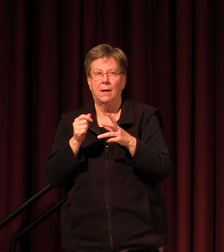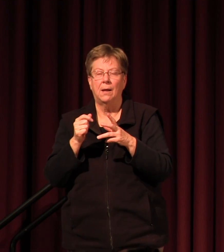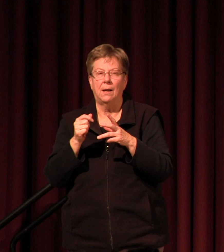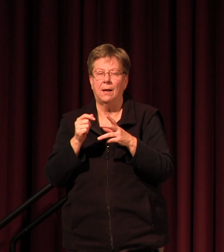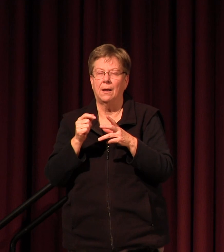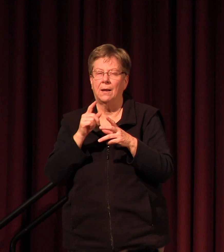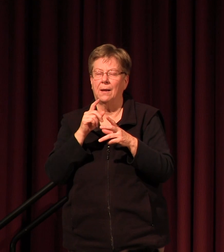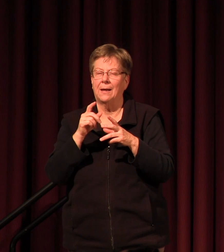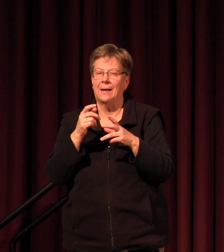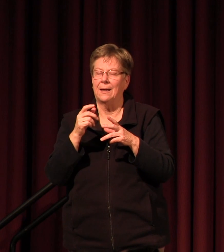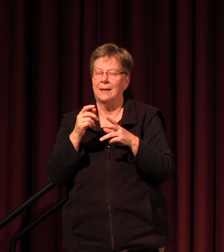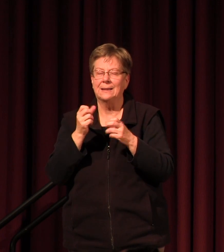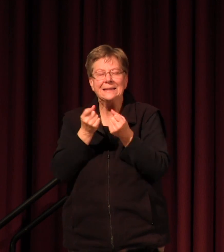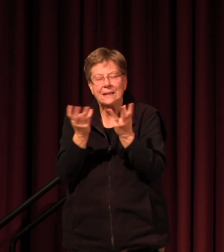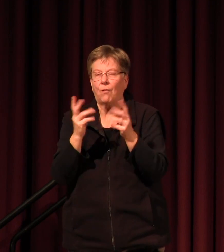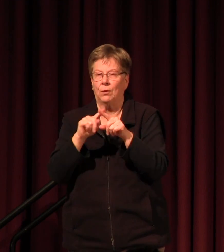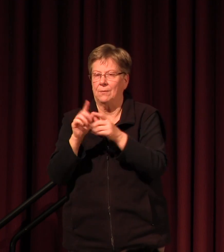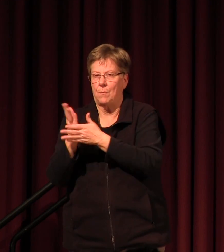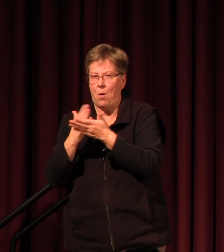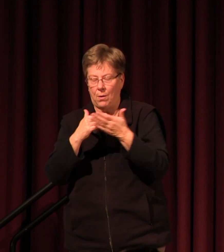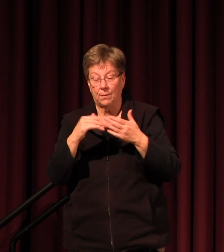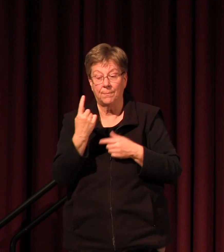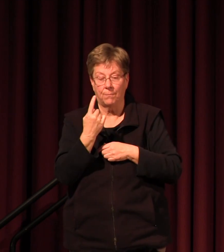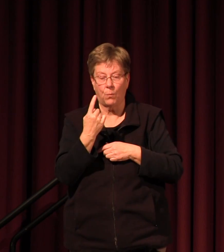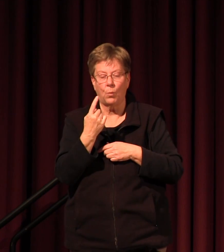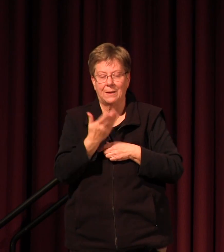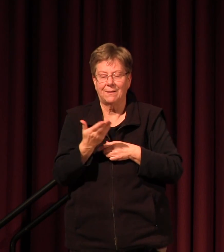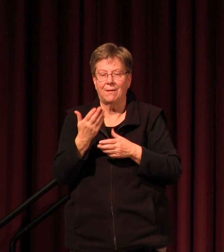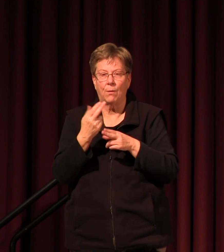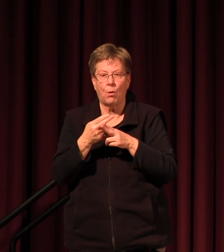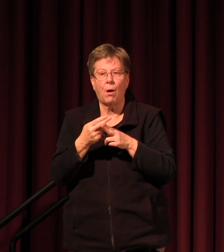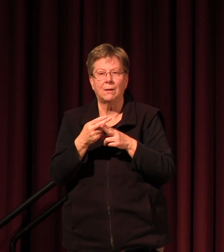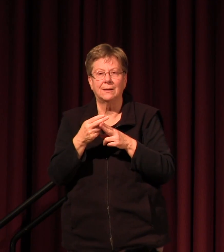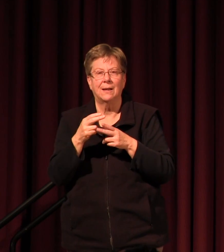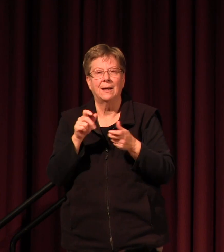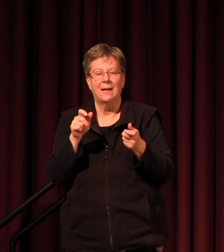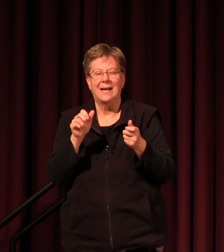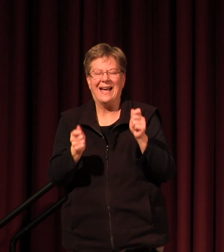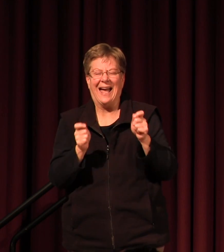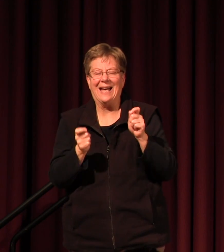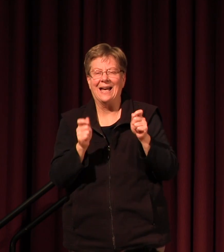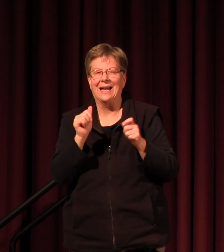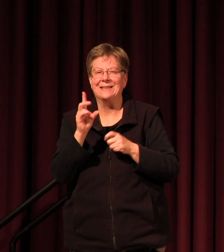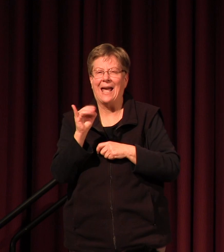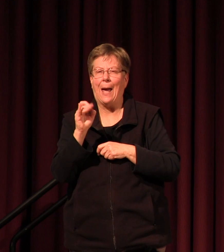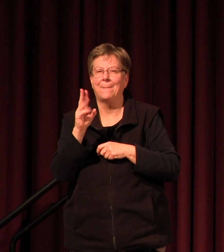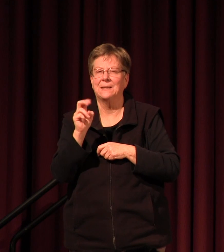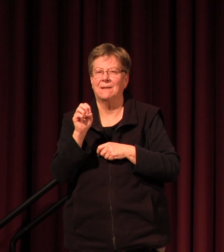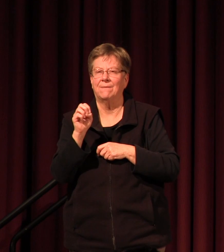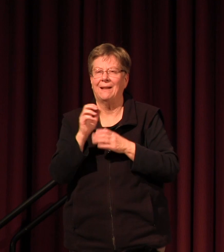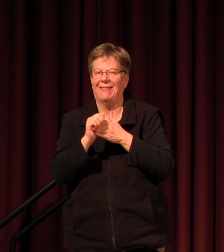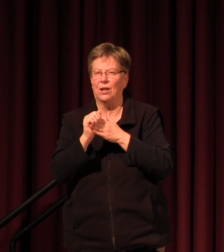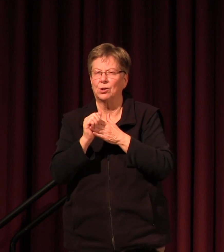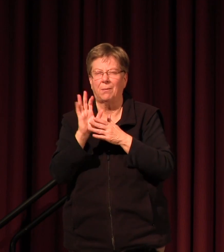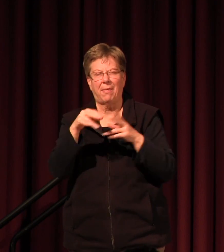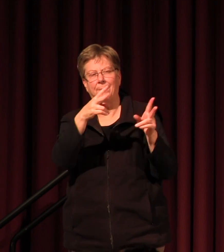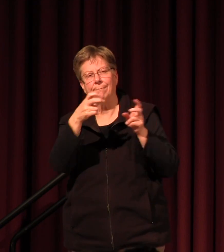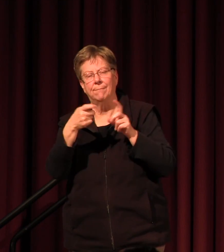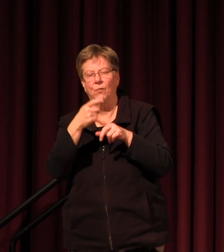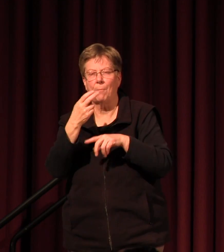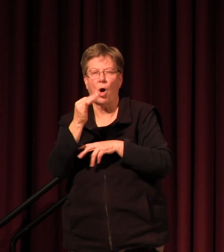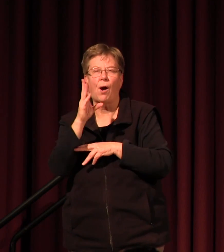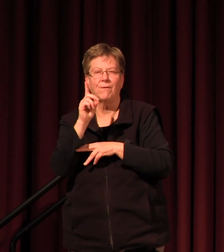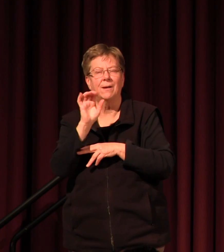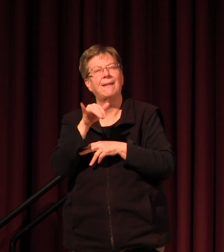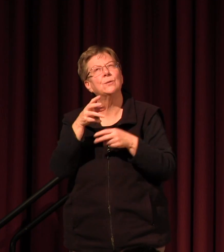in a couple of places. One is a thing called adaptive leadership, which comes from Harvard.